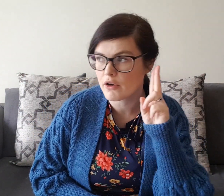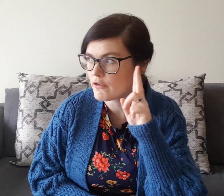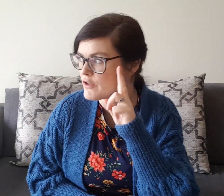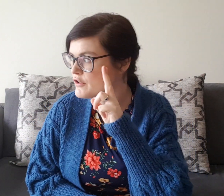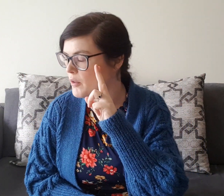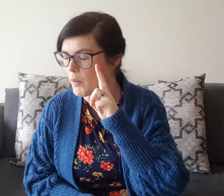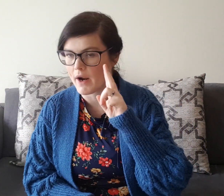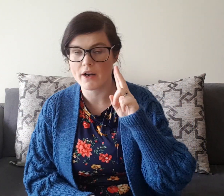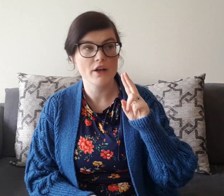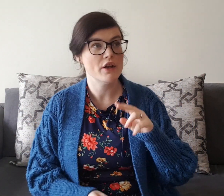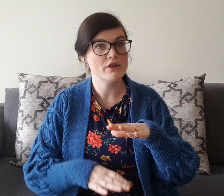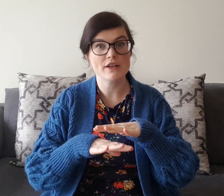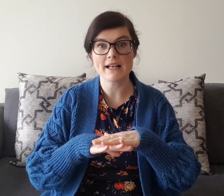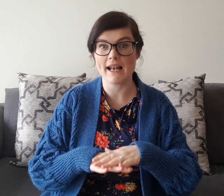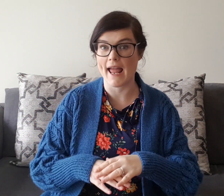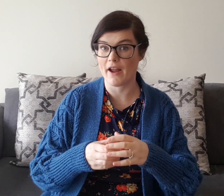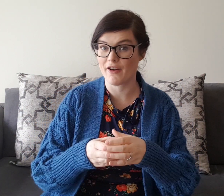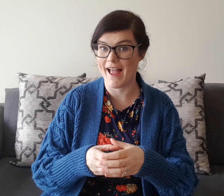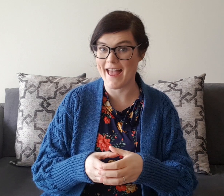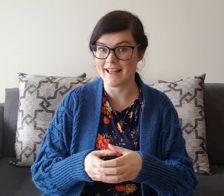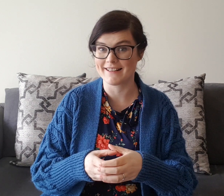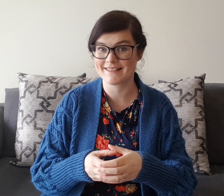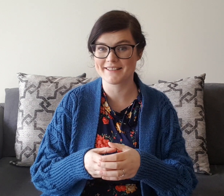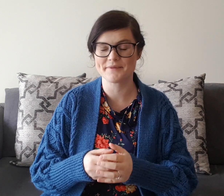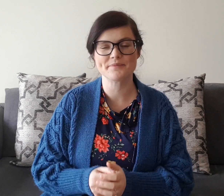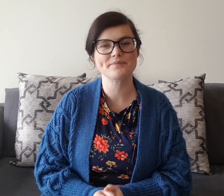for somewhere to lay her eggs.